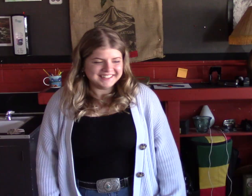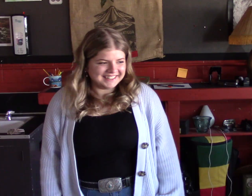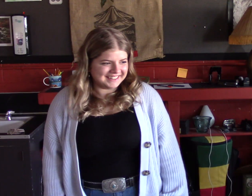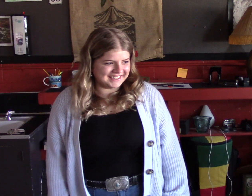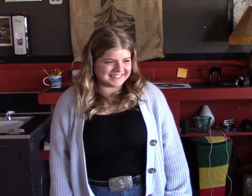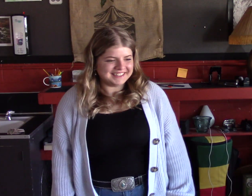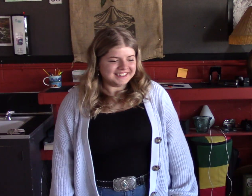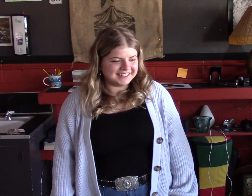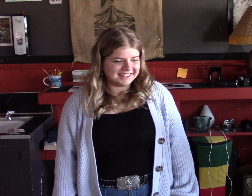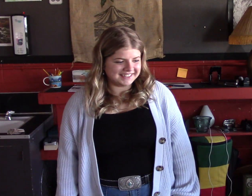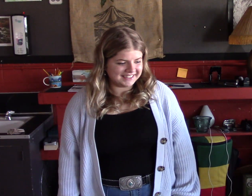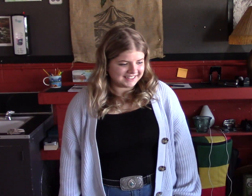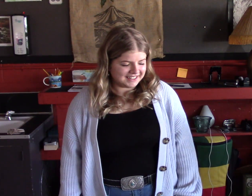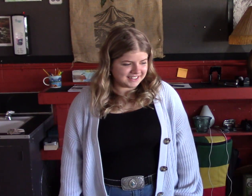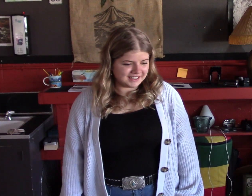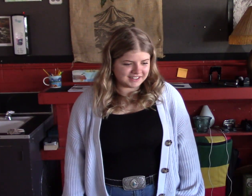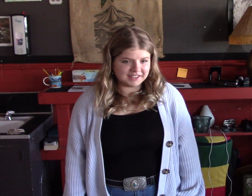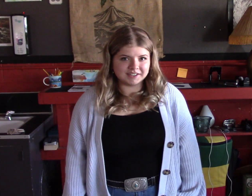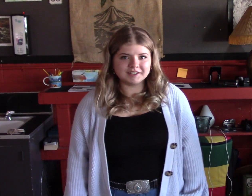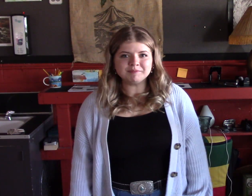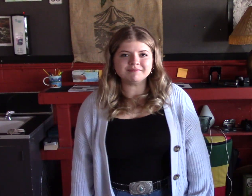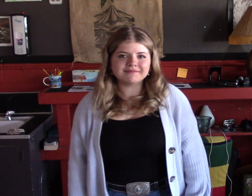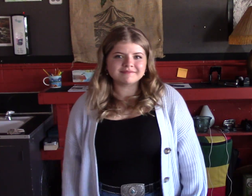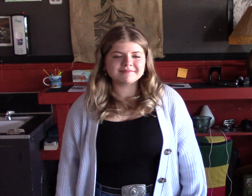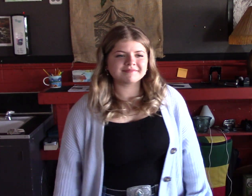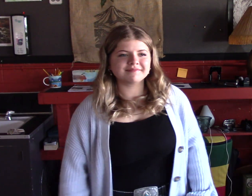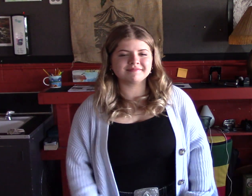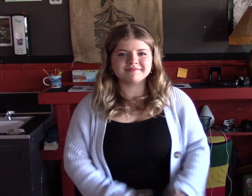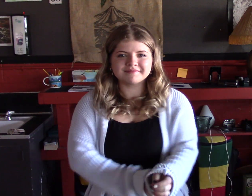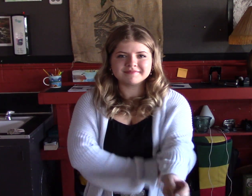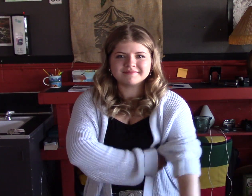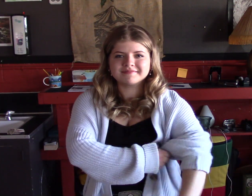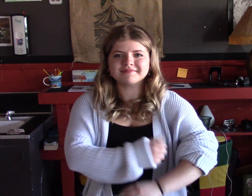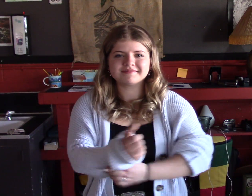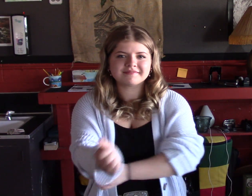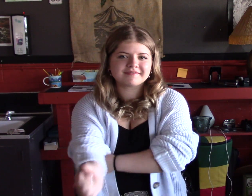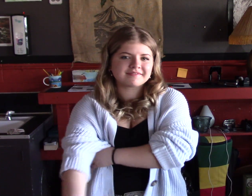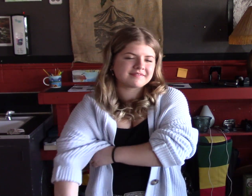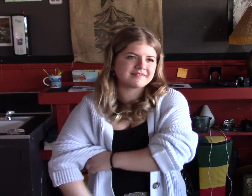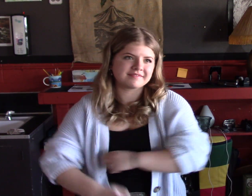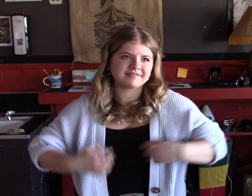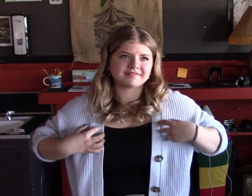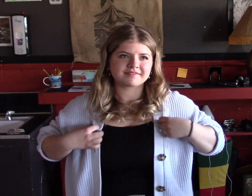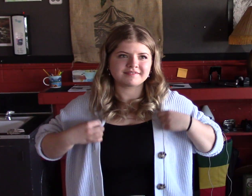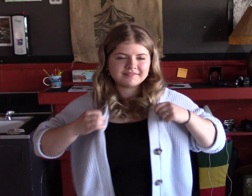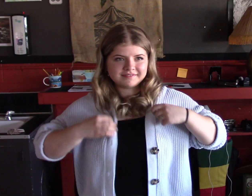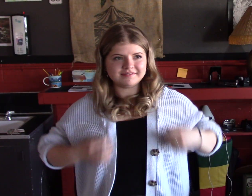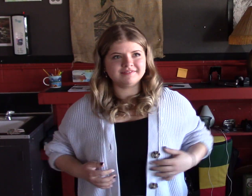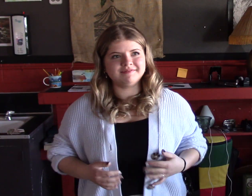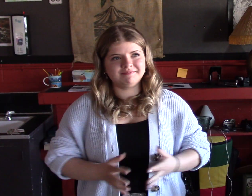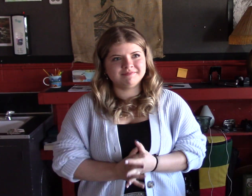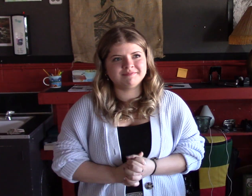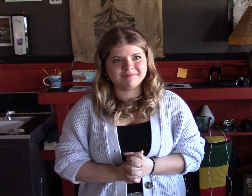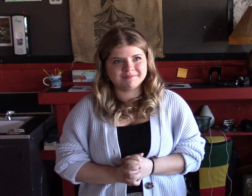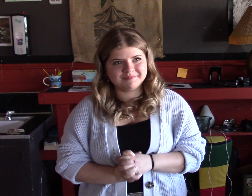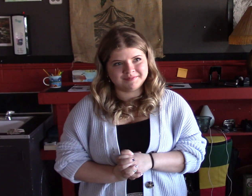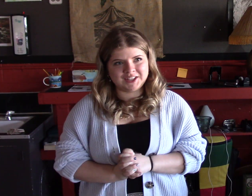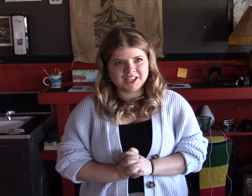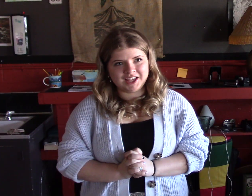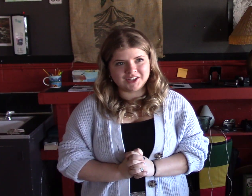good. I'm just going to have Gigi move forward a little bit, just so you can see her hands a little more. So Gigi, they're up here. Do you just want to run through them?